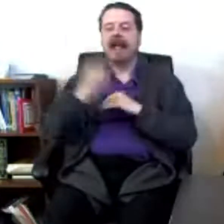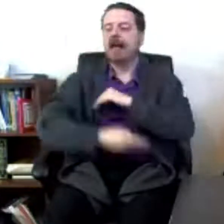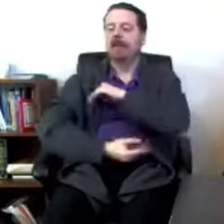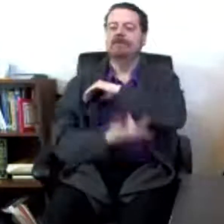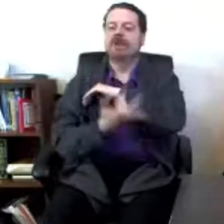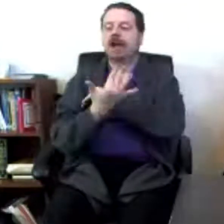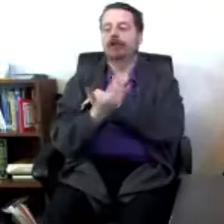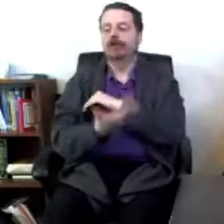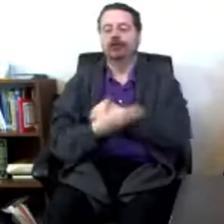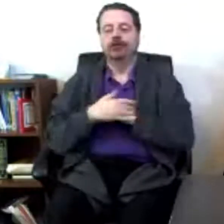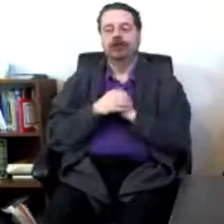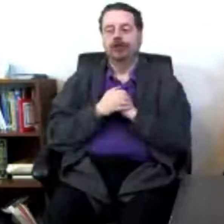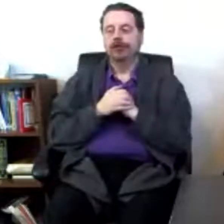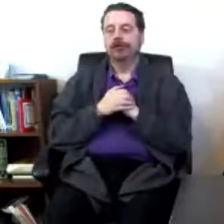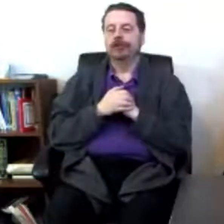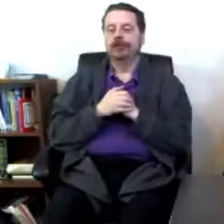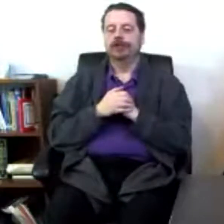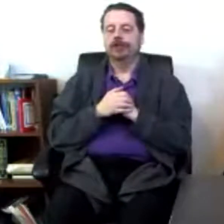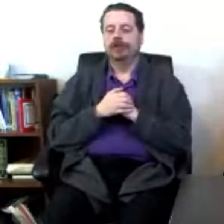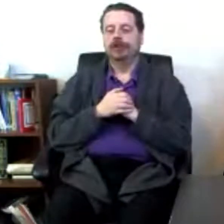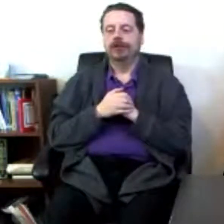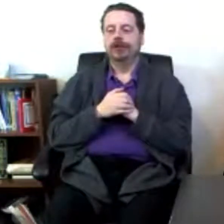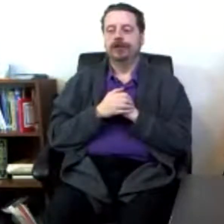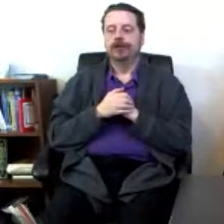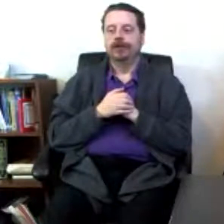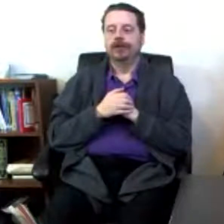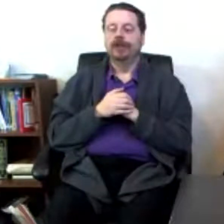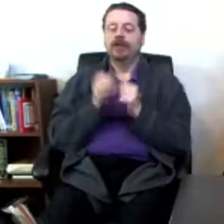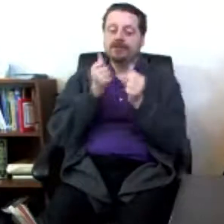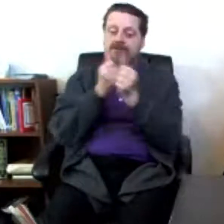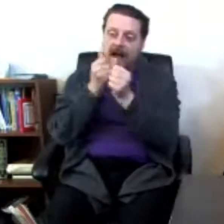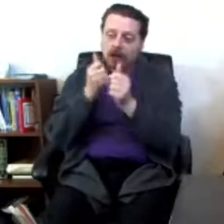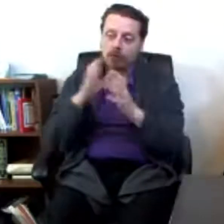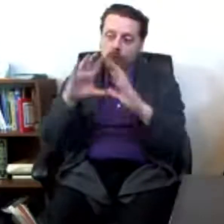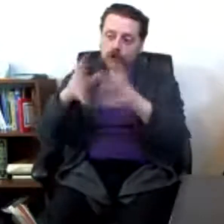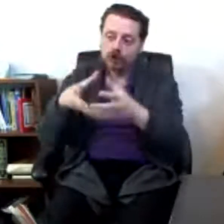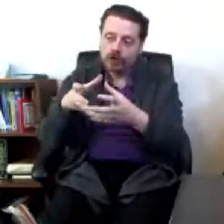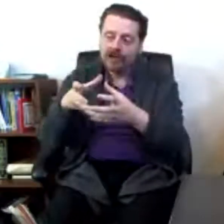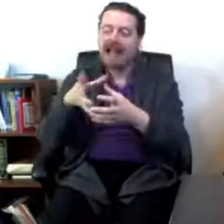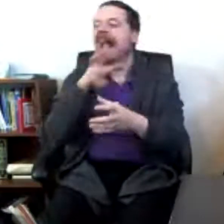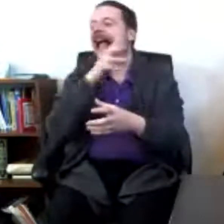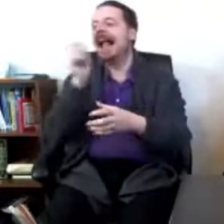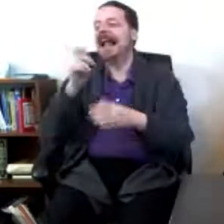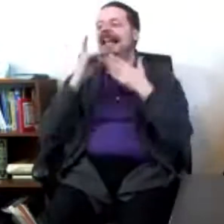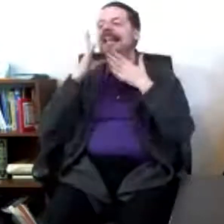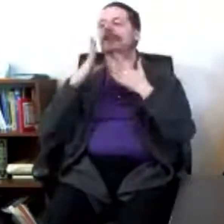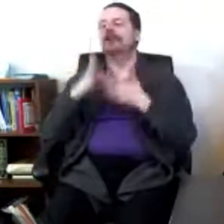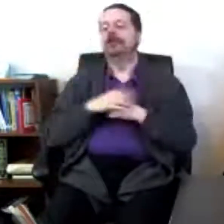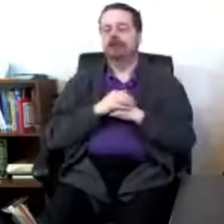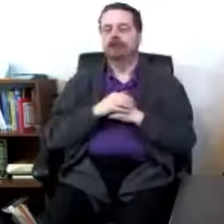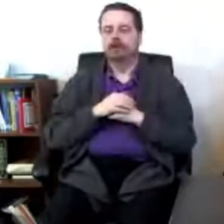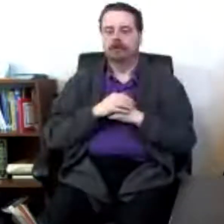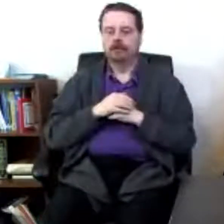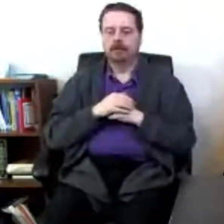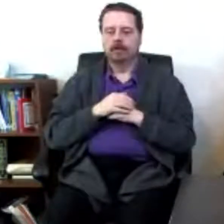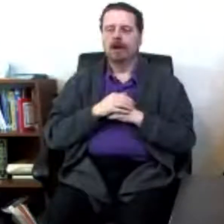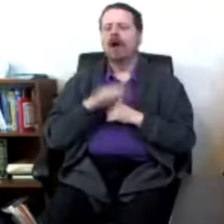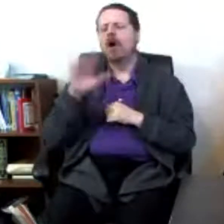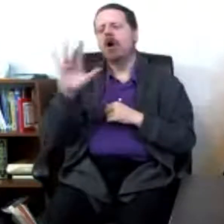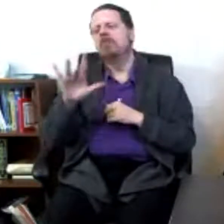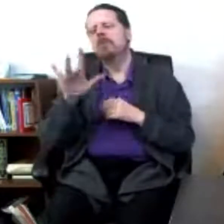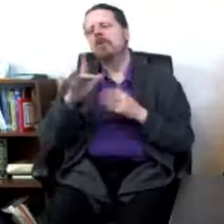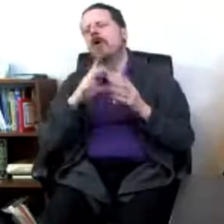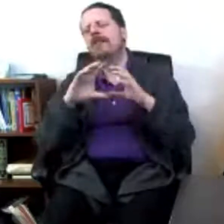Meaning the followers and the leaders. Maybe one would ask, what about the followers, poor